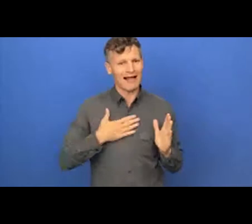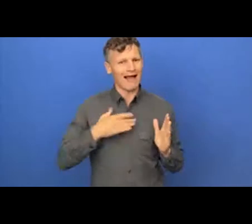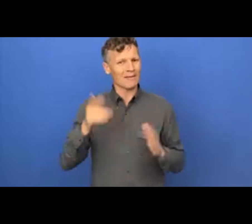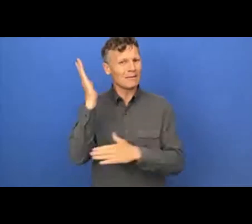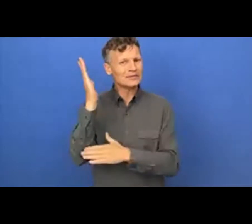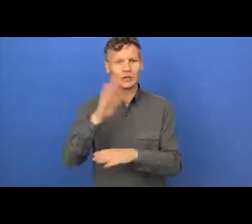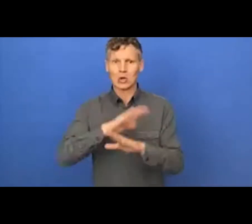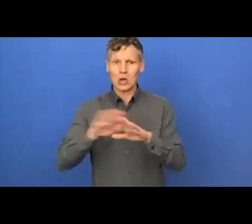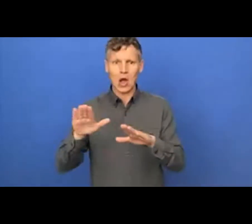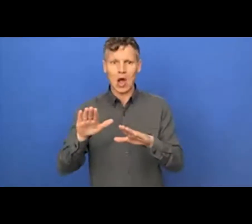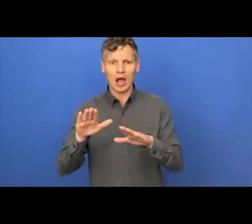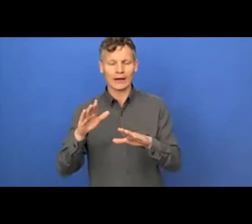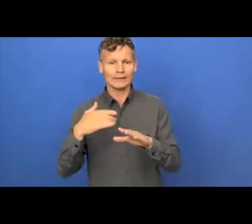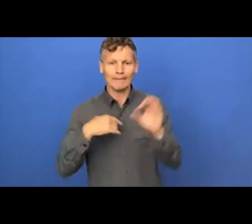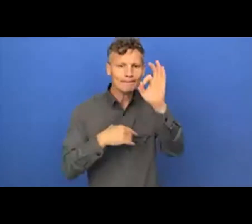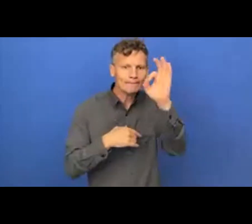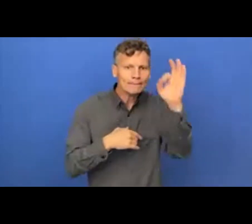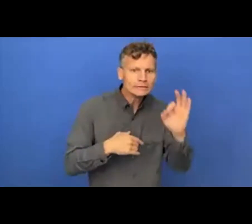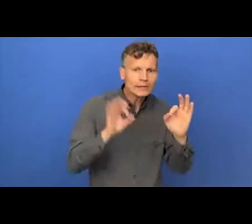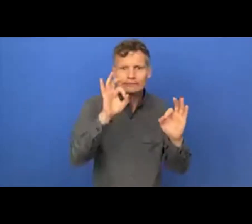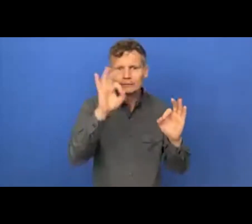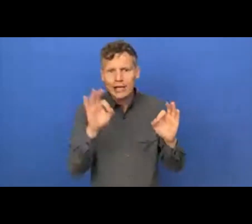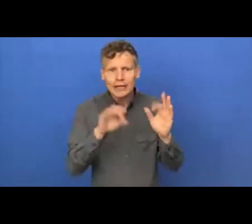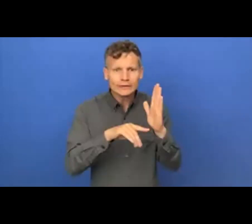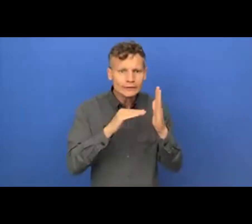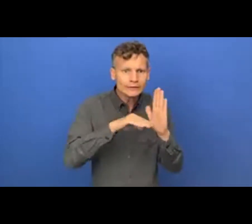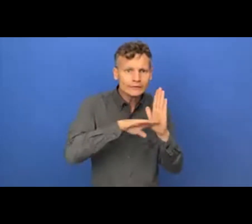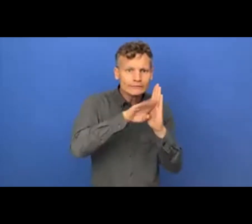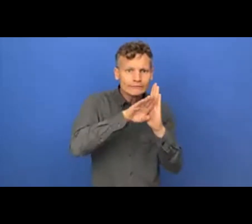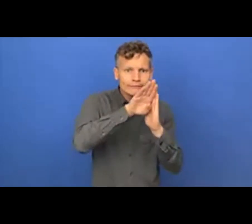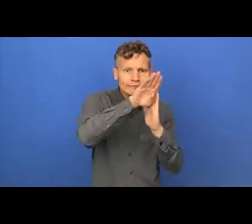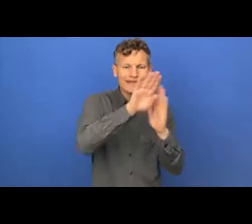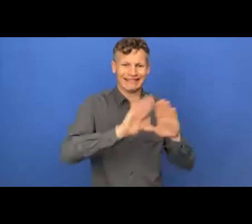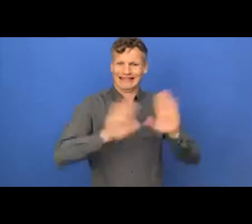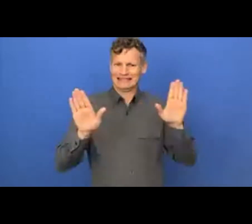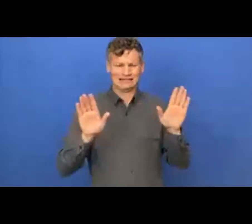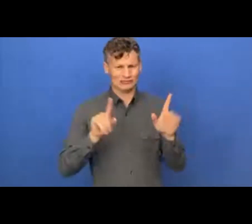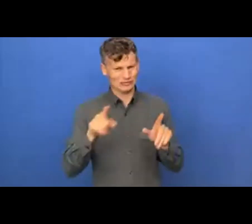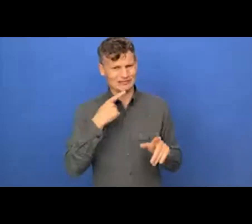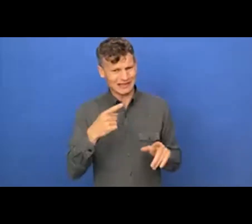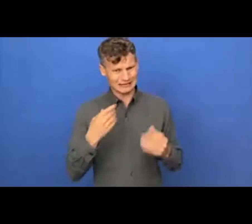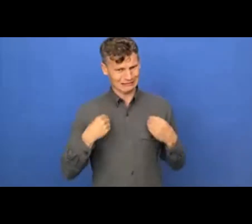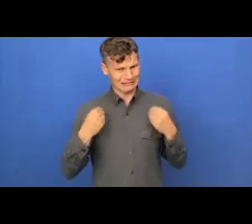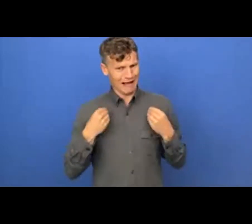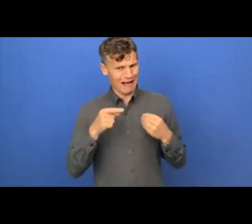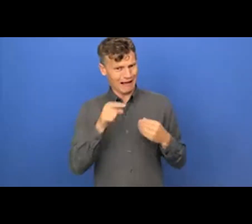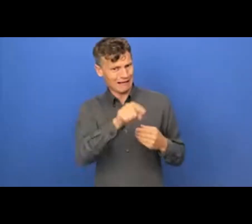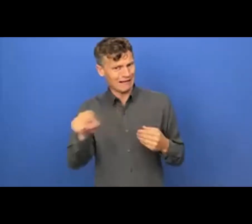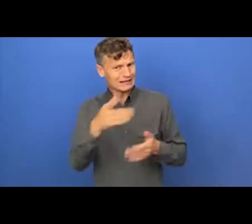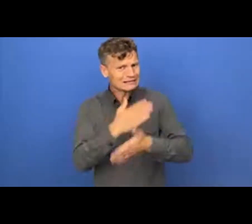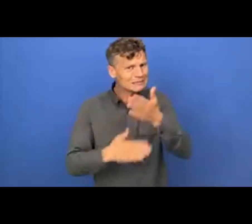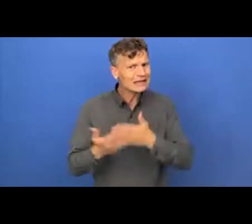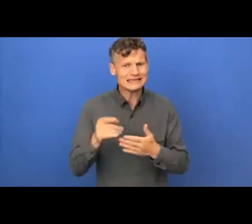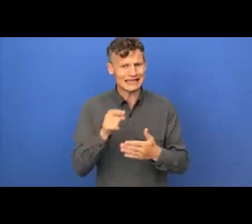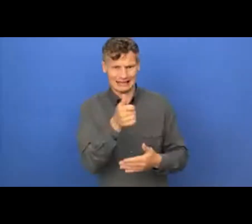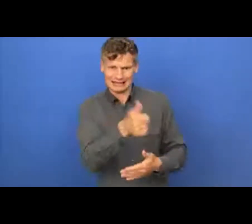mentioned, young people, children with disabilities are not statistics. And what was really great